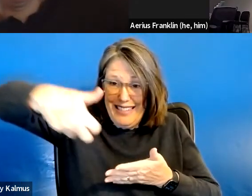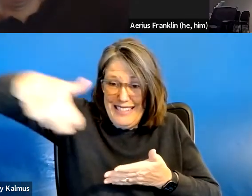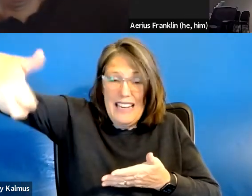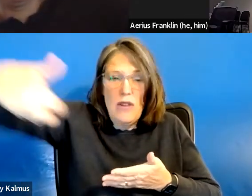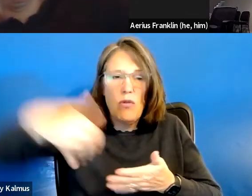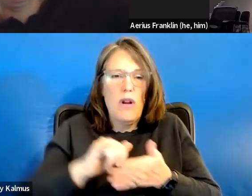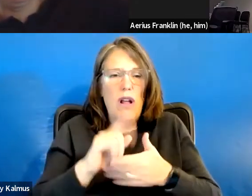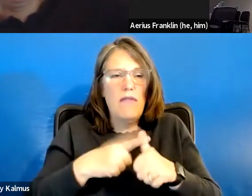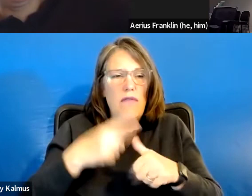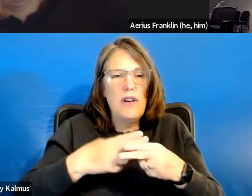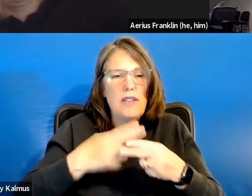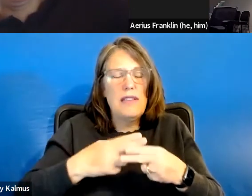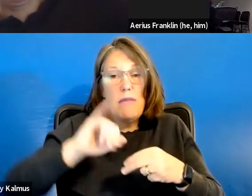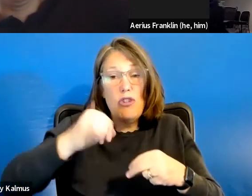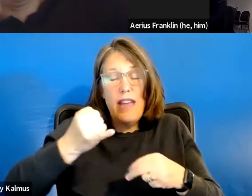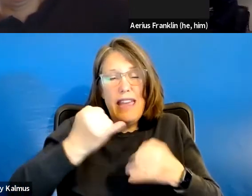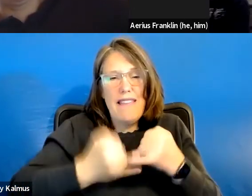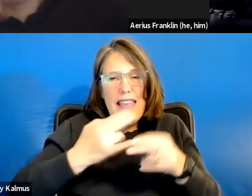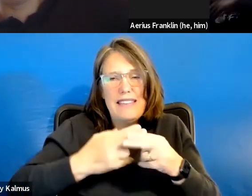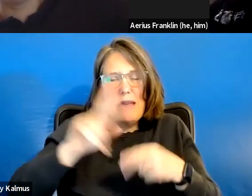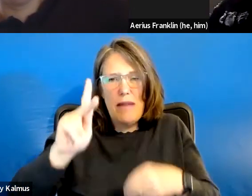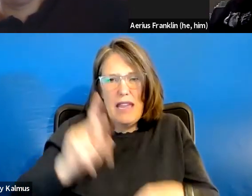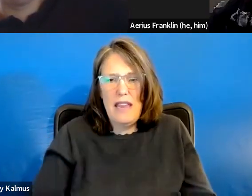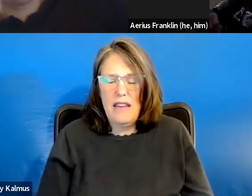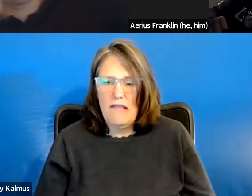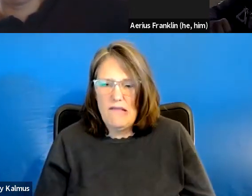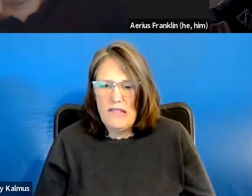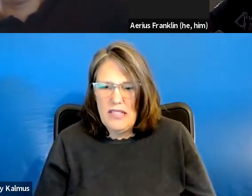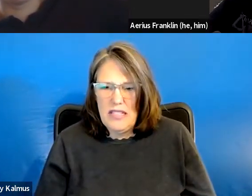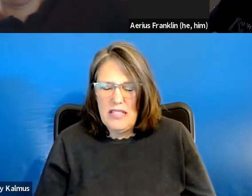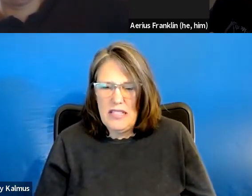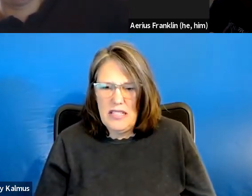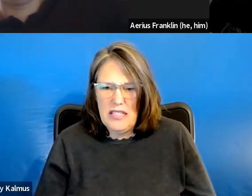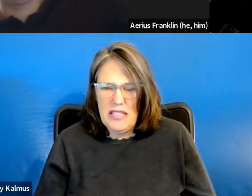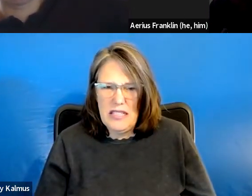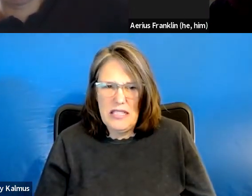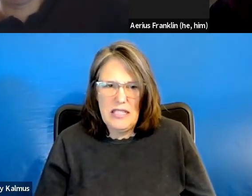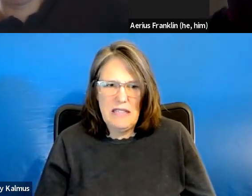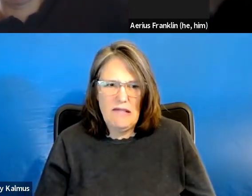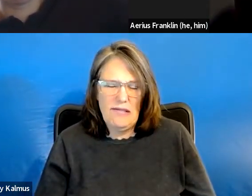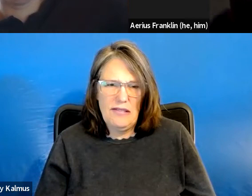J, last name starts with K. Go.